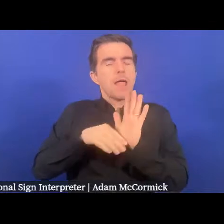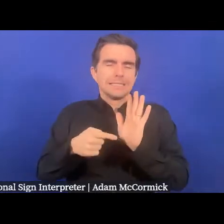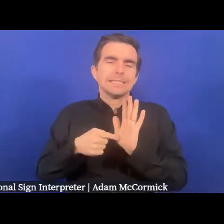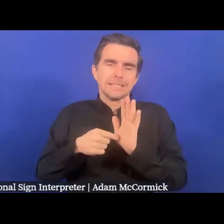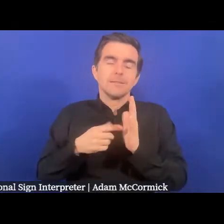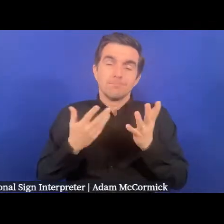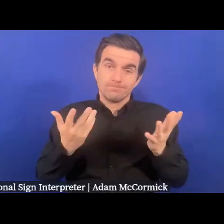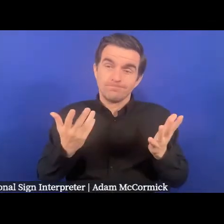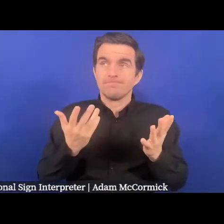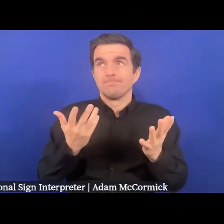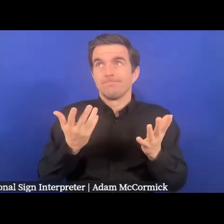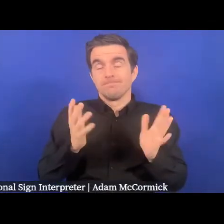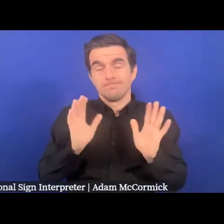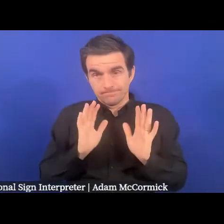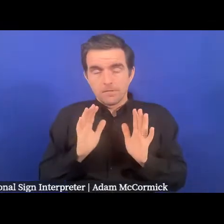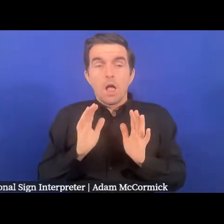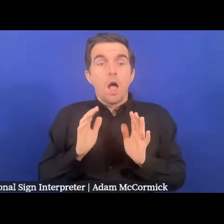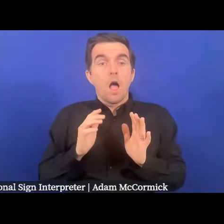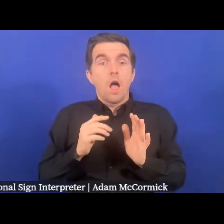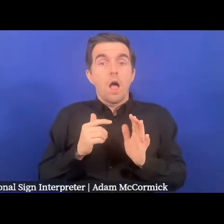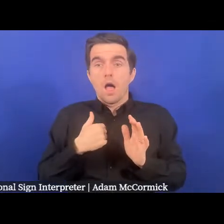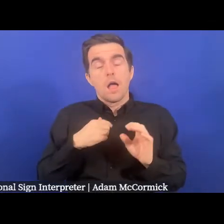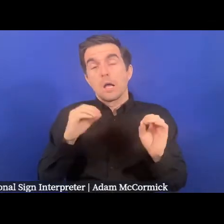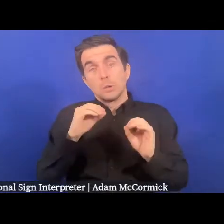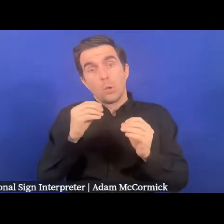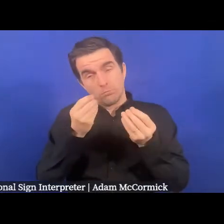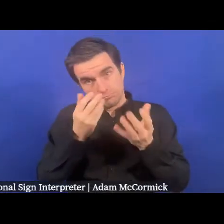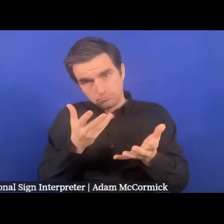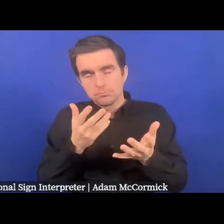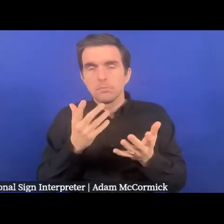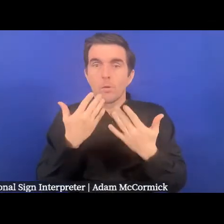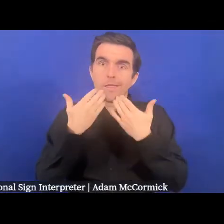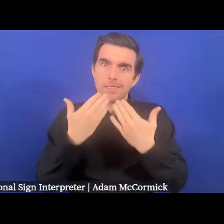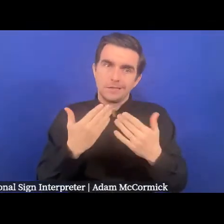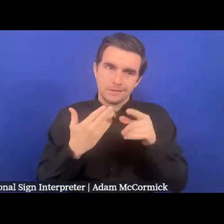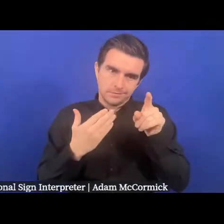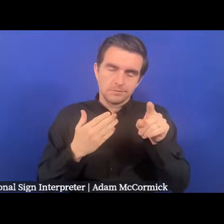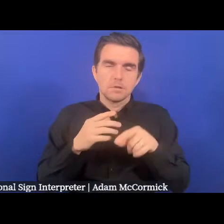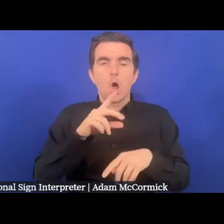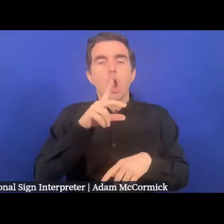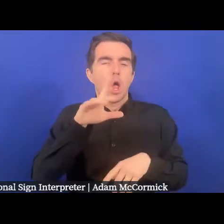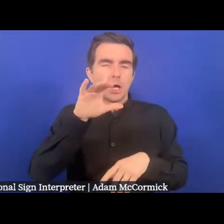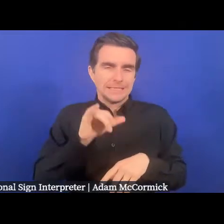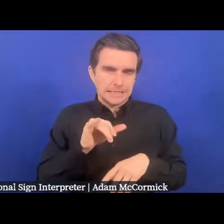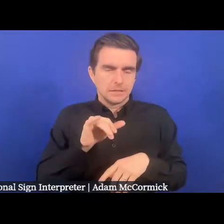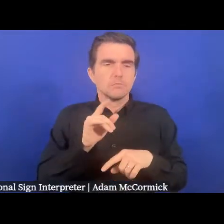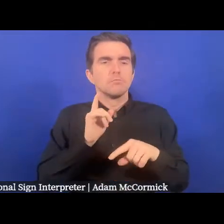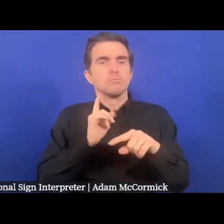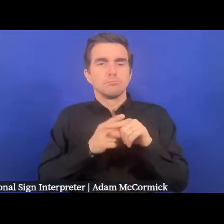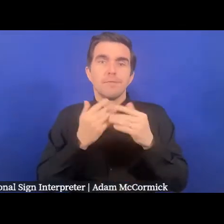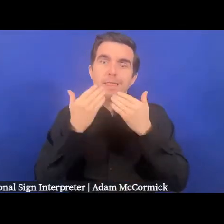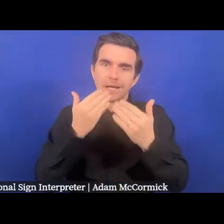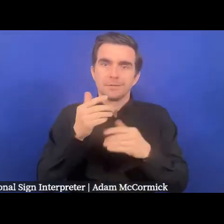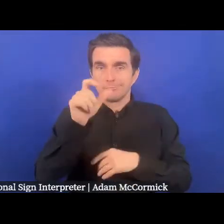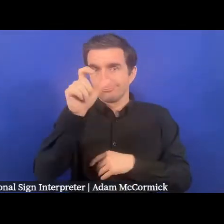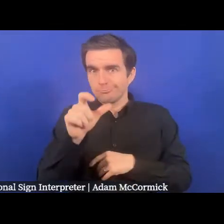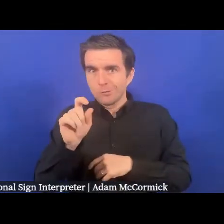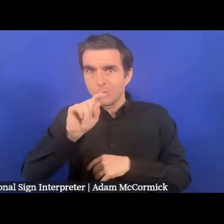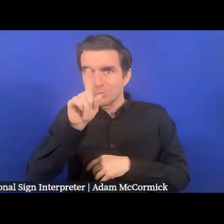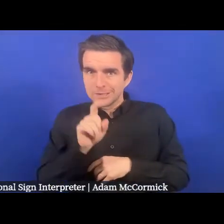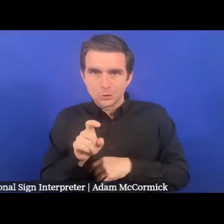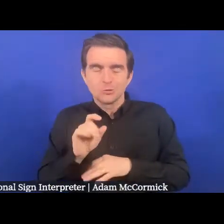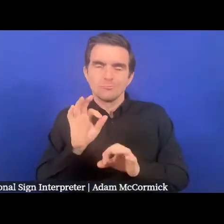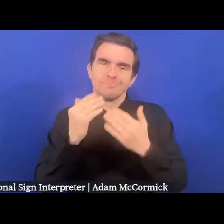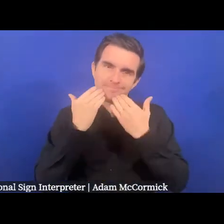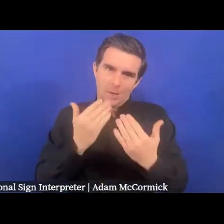the person who asked the question. As far as the African Union, right now, the African Union has a